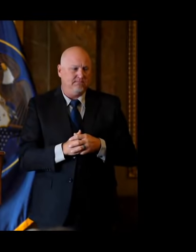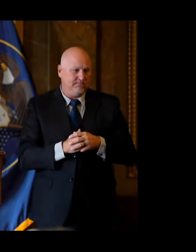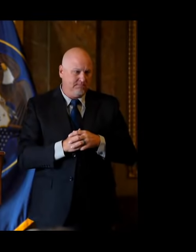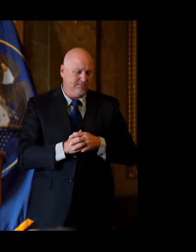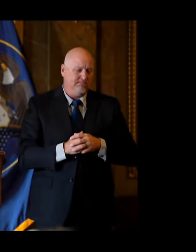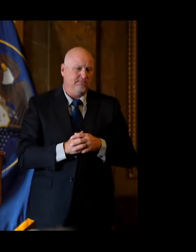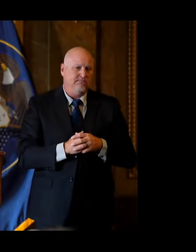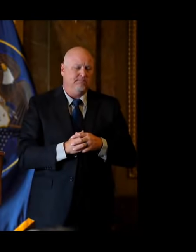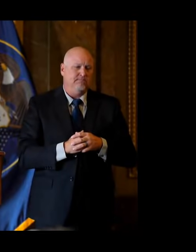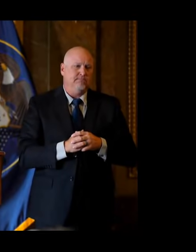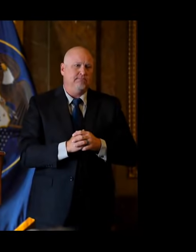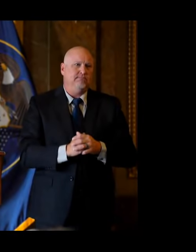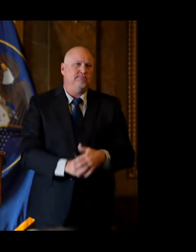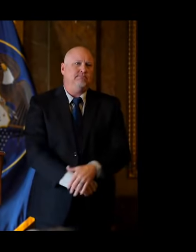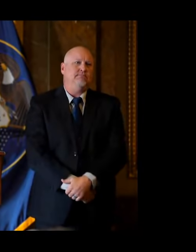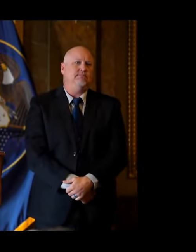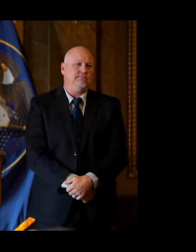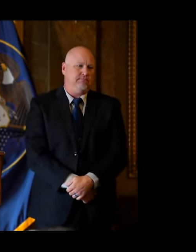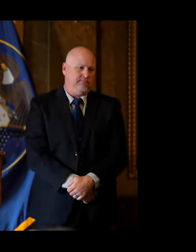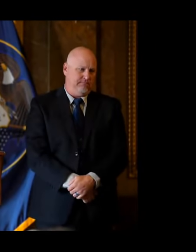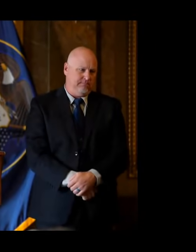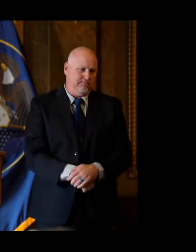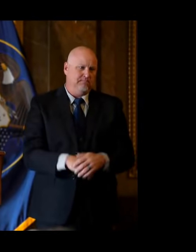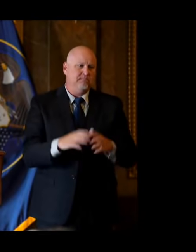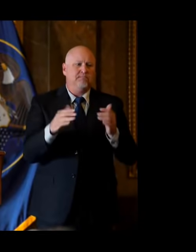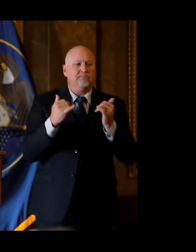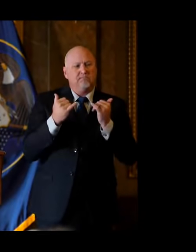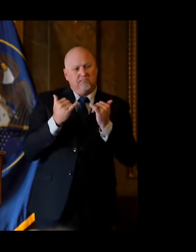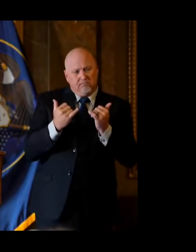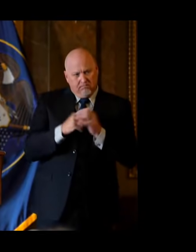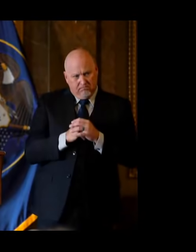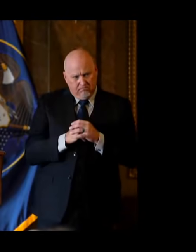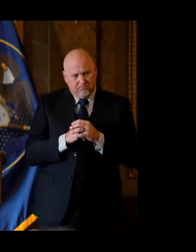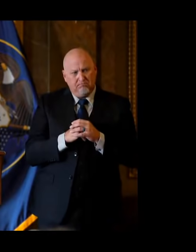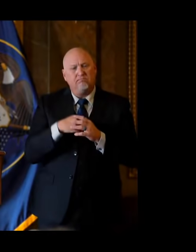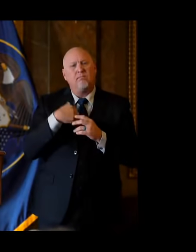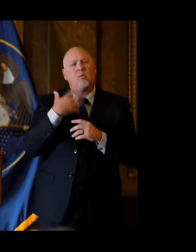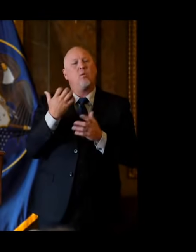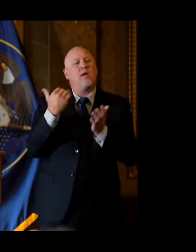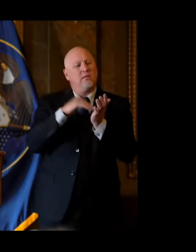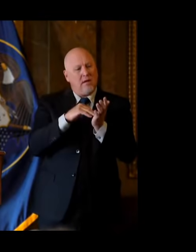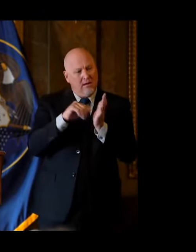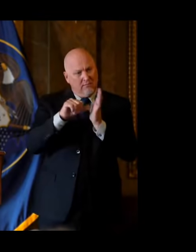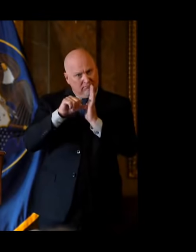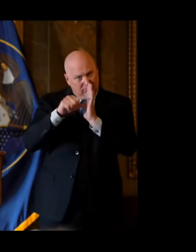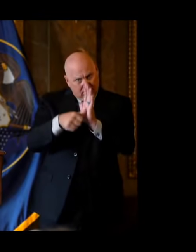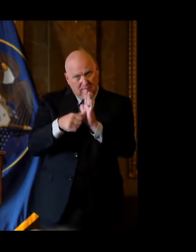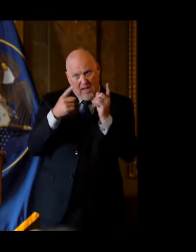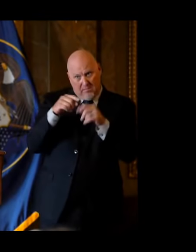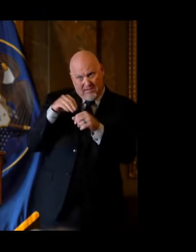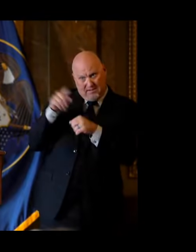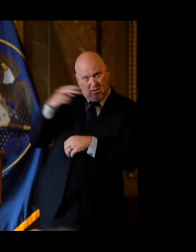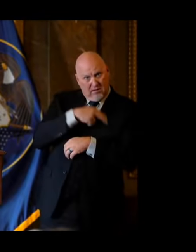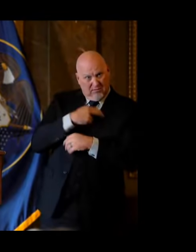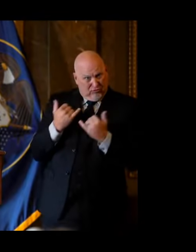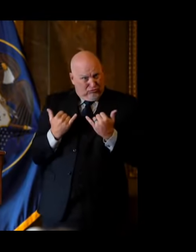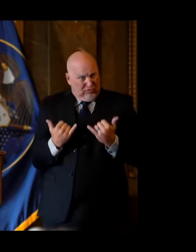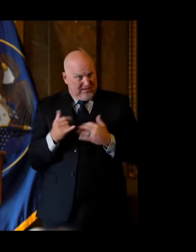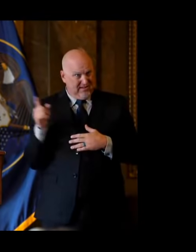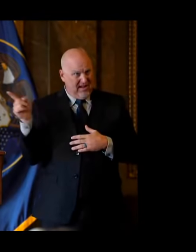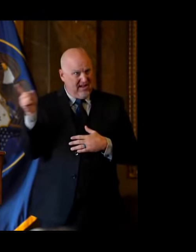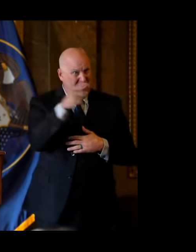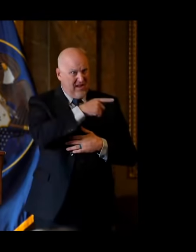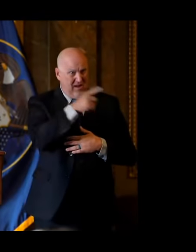So now, again, I want to underscore what is happening in our hospitals. I think it's important that every Utahn